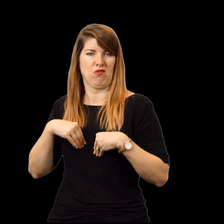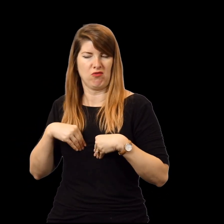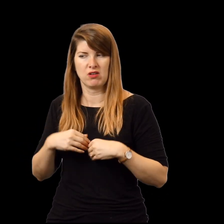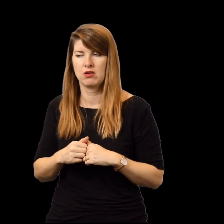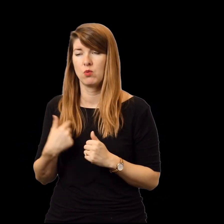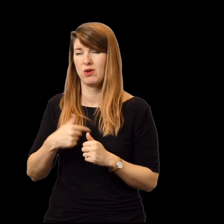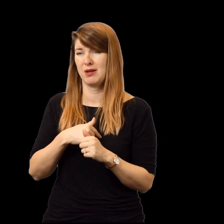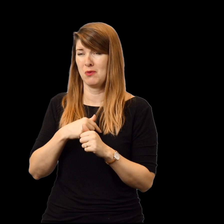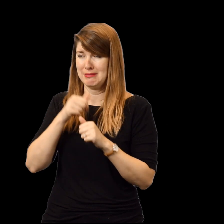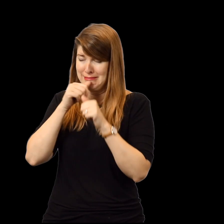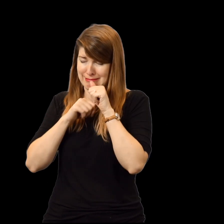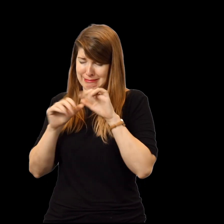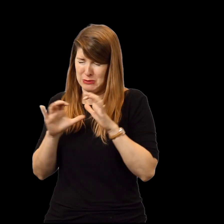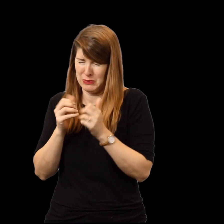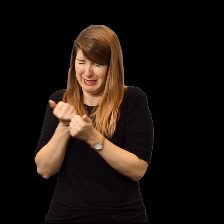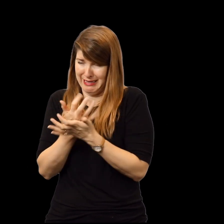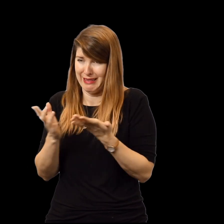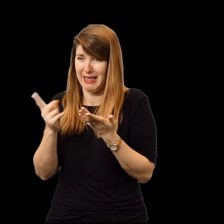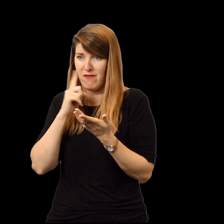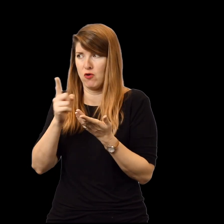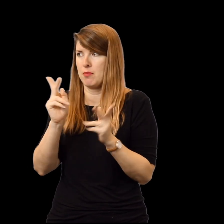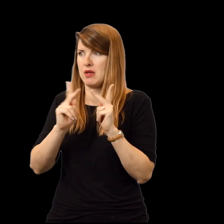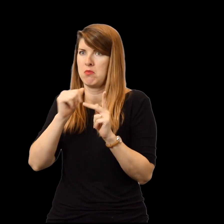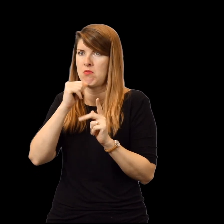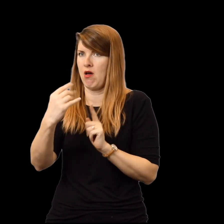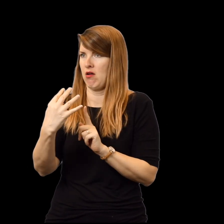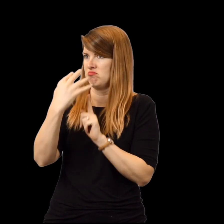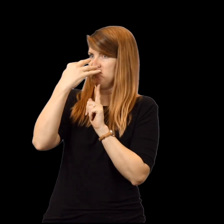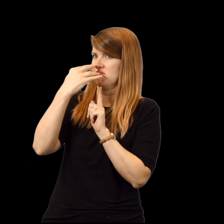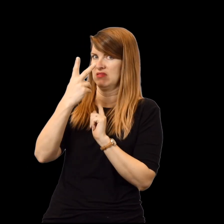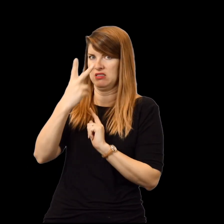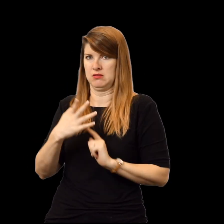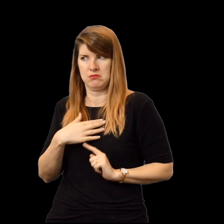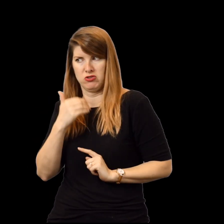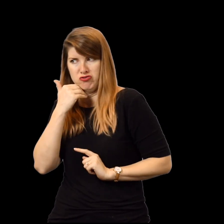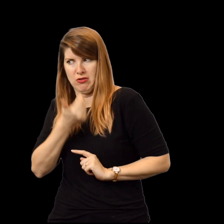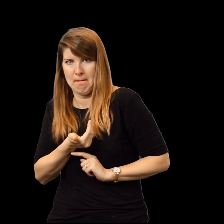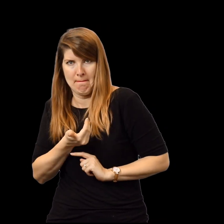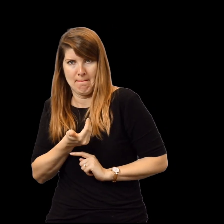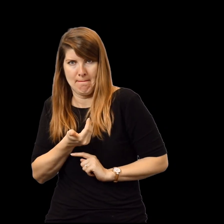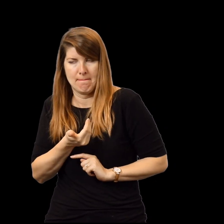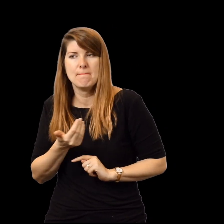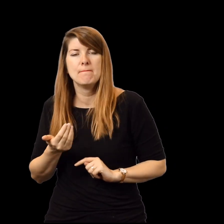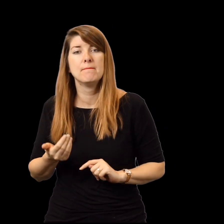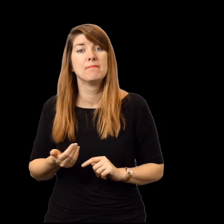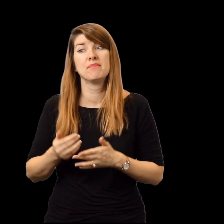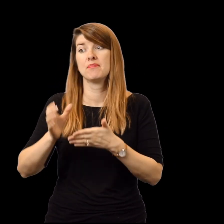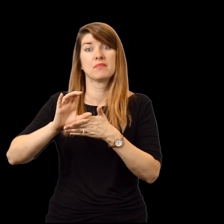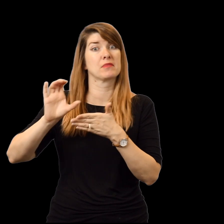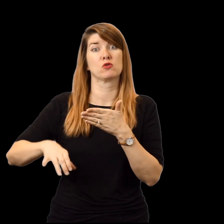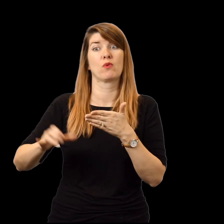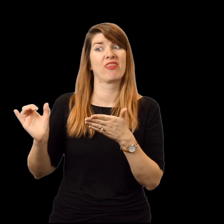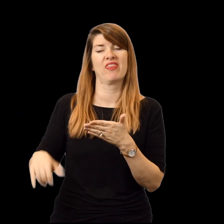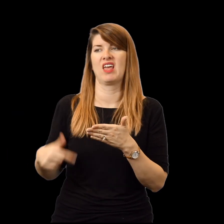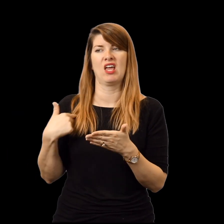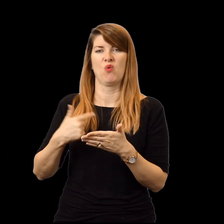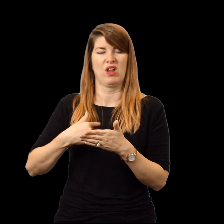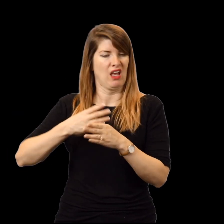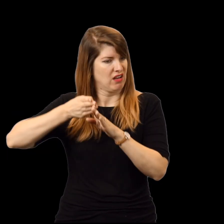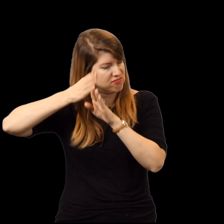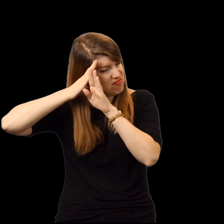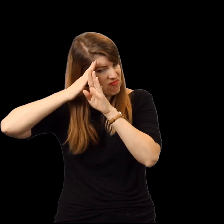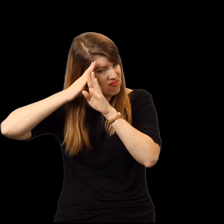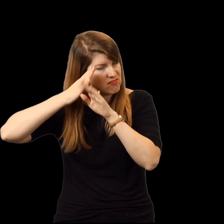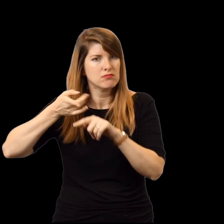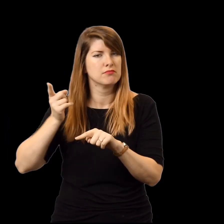do anything at all, to have our shame not be witnessed, not be seen. So a consequence of